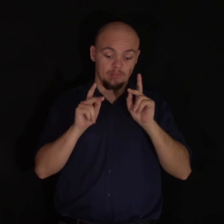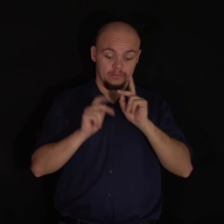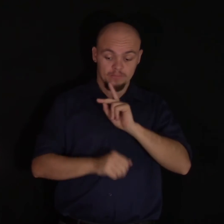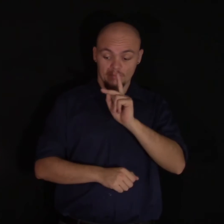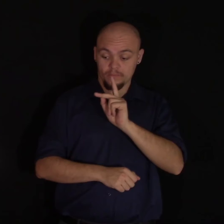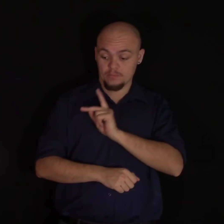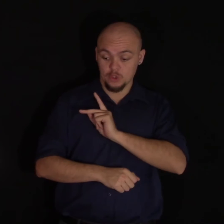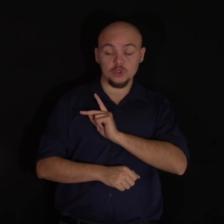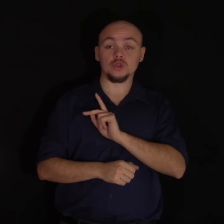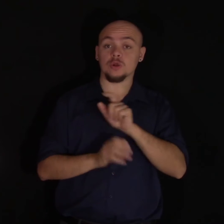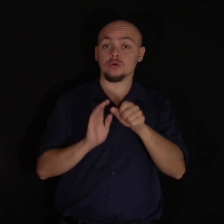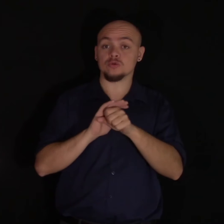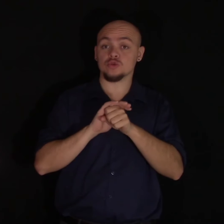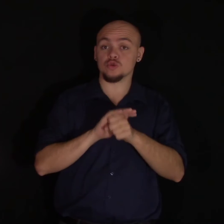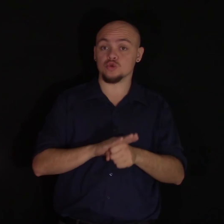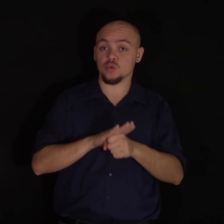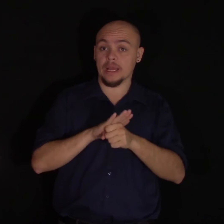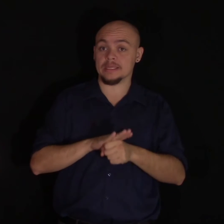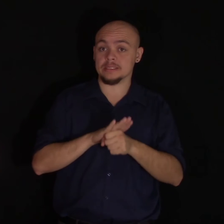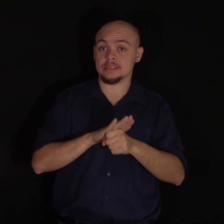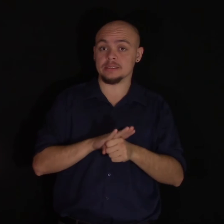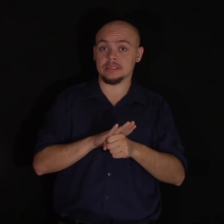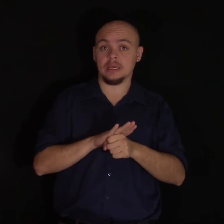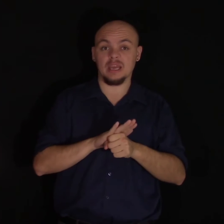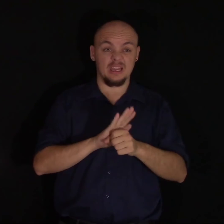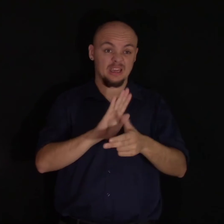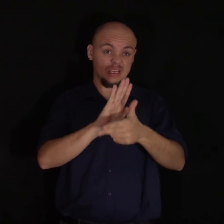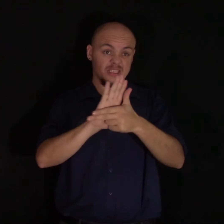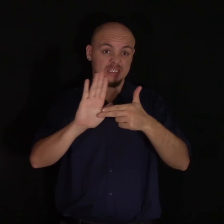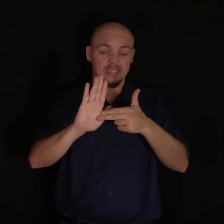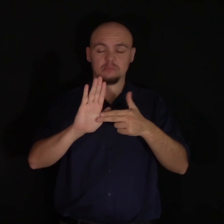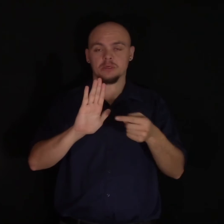social stigmas are a deadly combination.